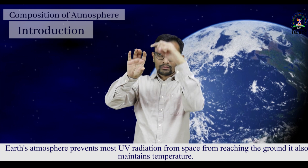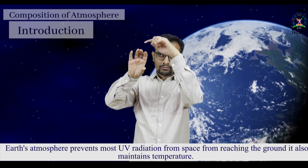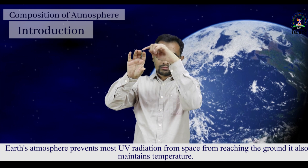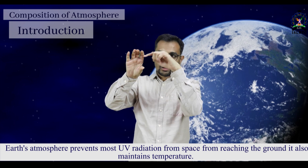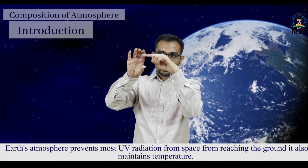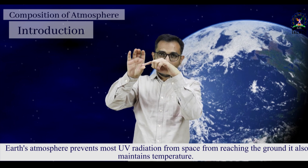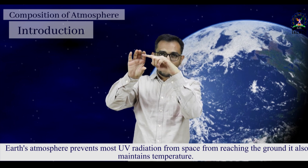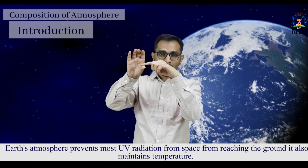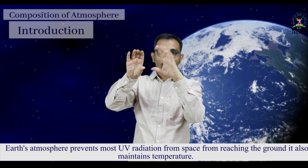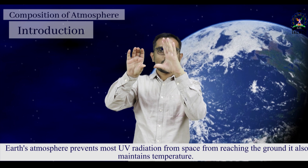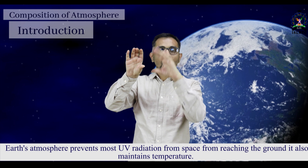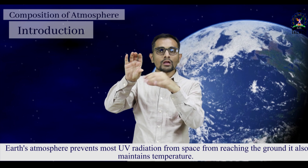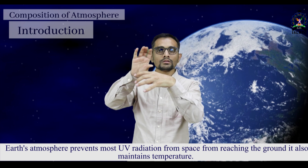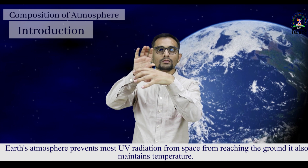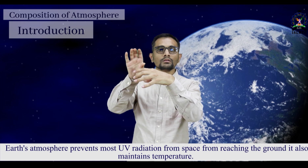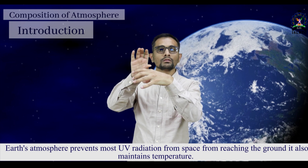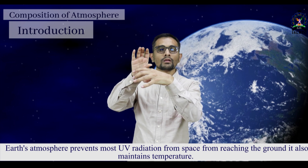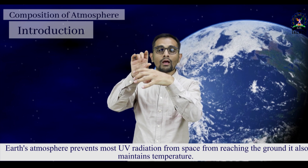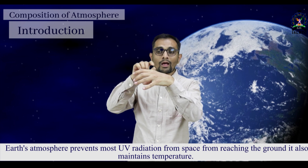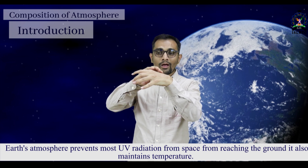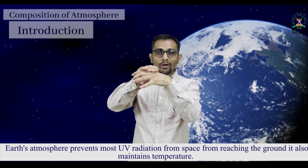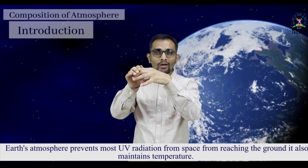ground. It also maintains the temperature.